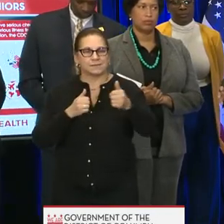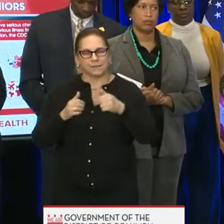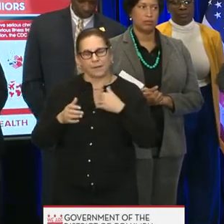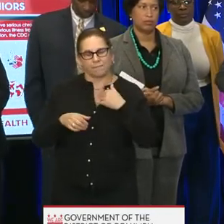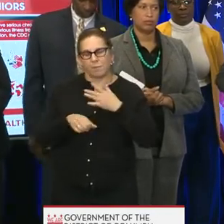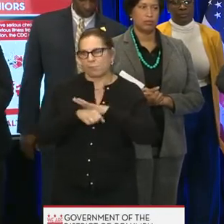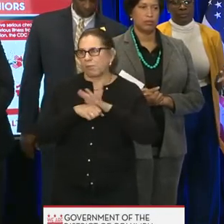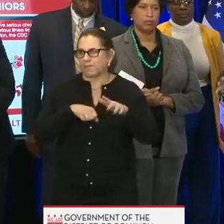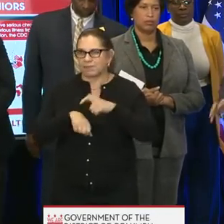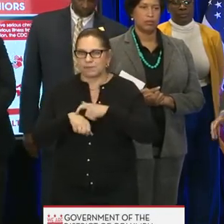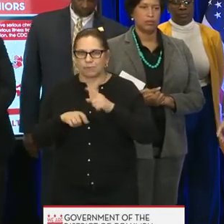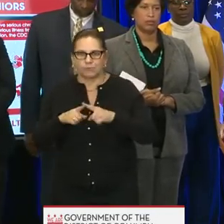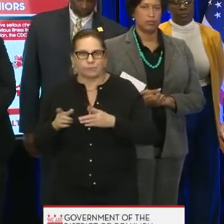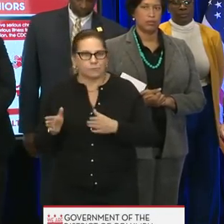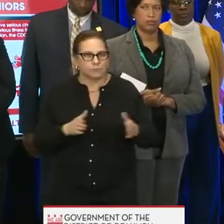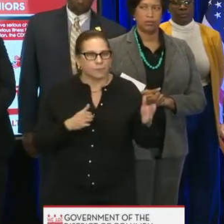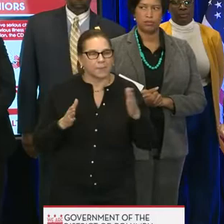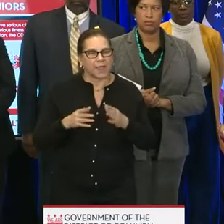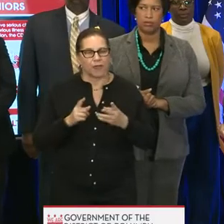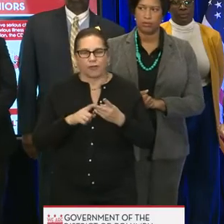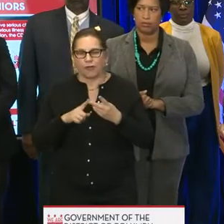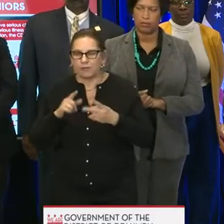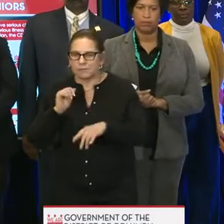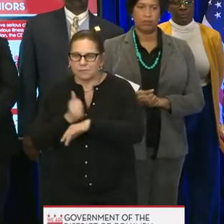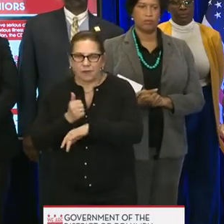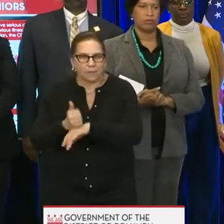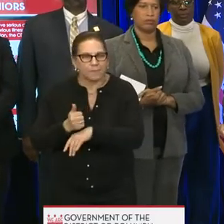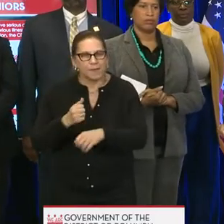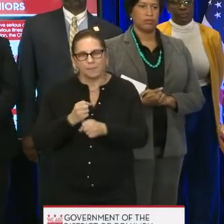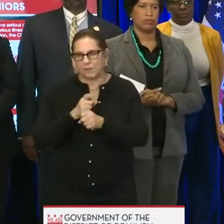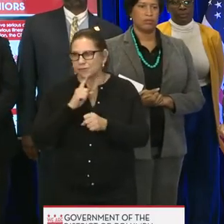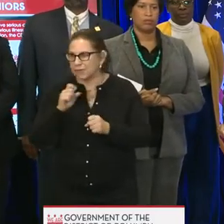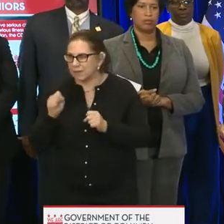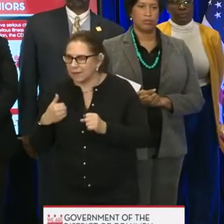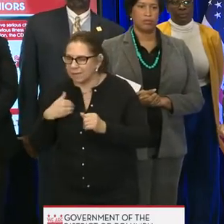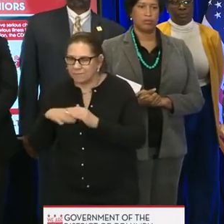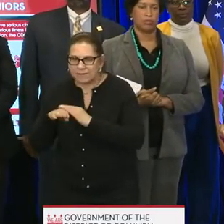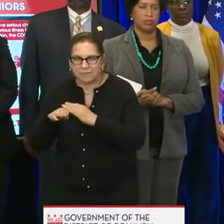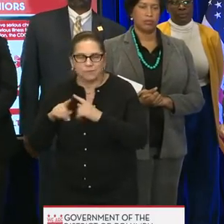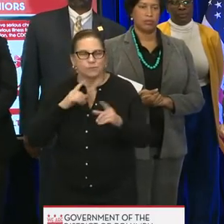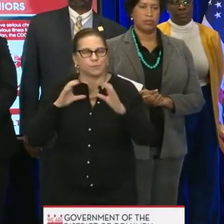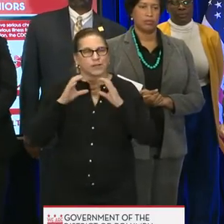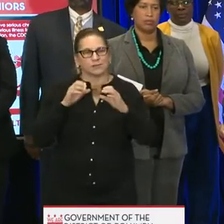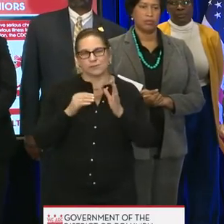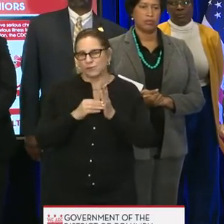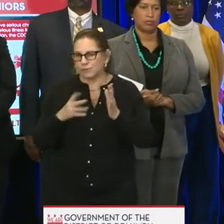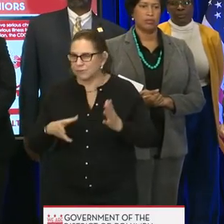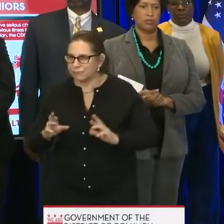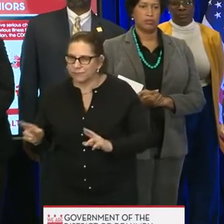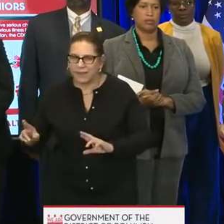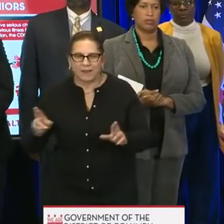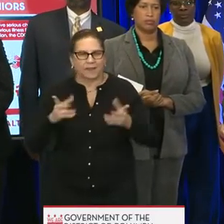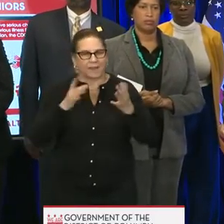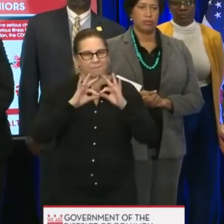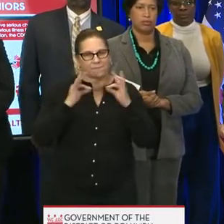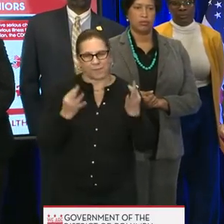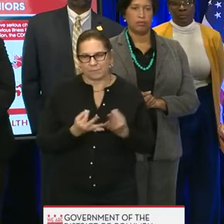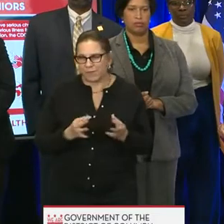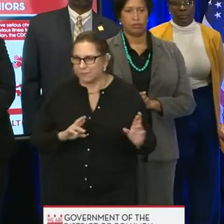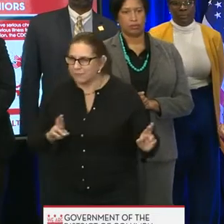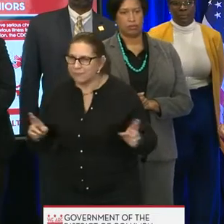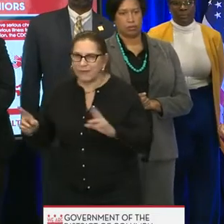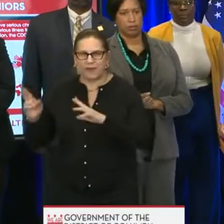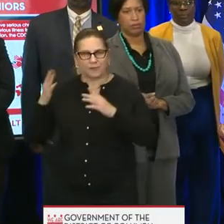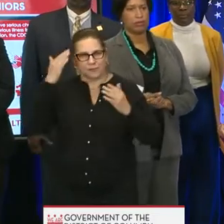ensure that we have communicated with all of our students and families so they're clear around what to expect during that time period. So the second